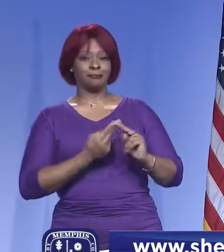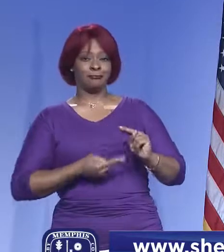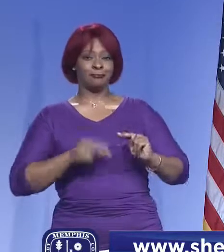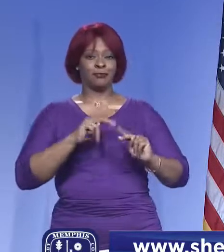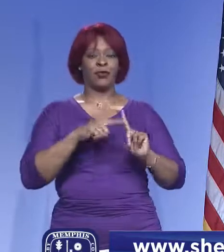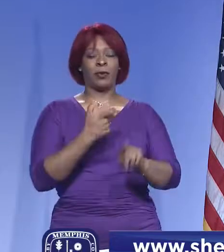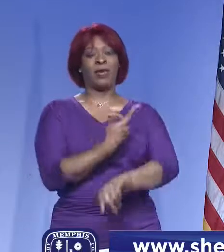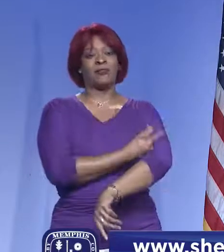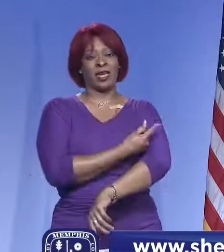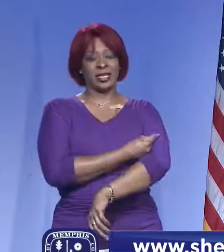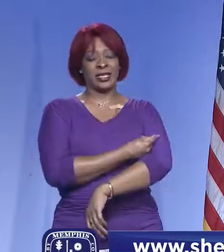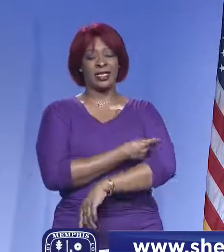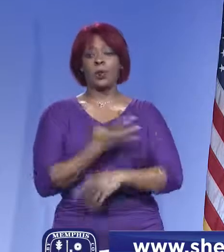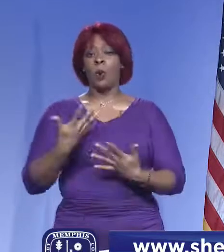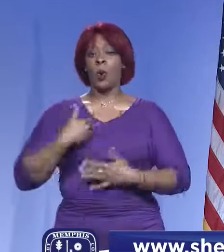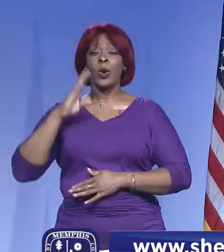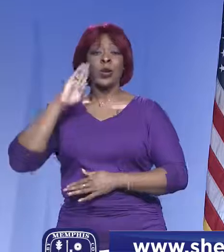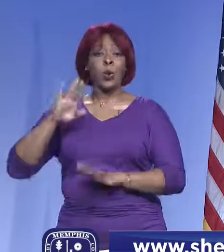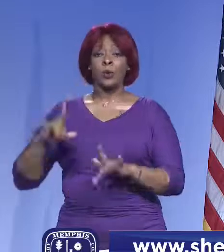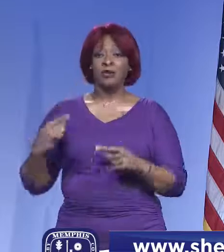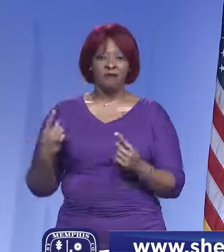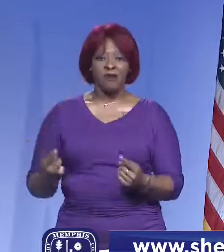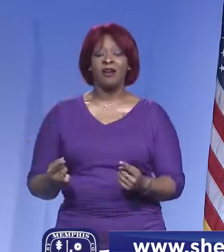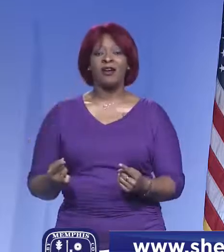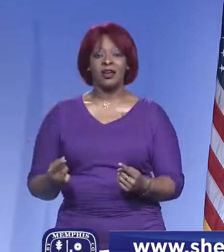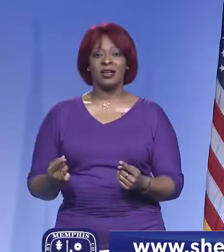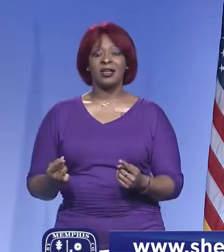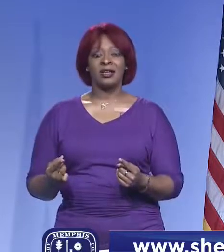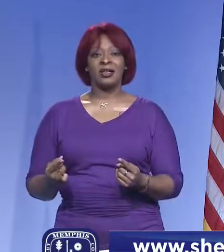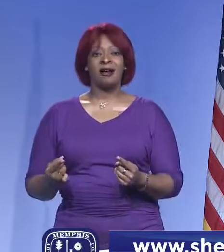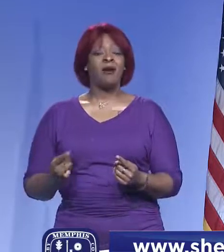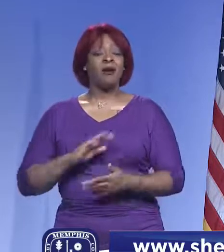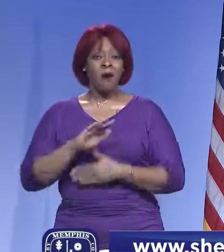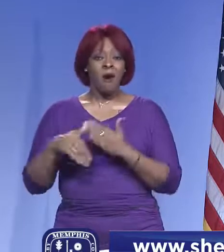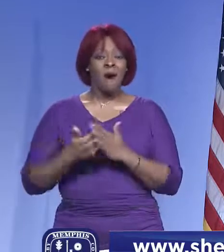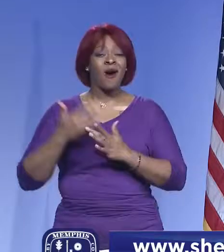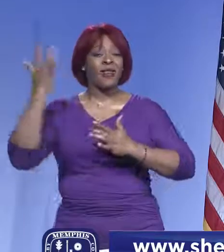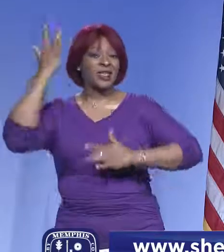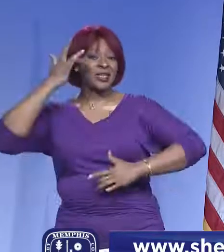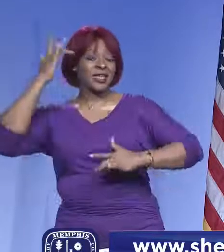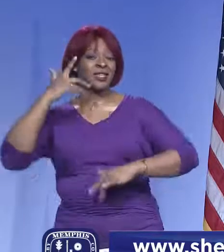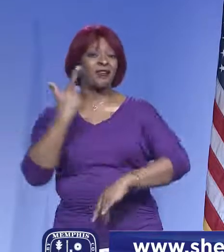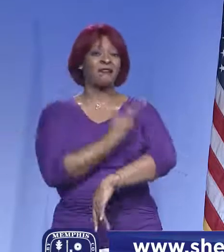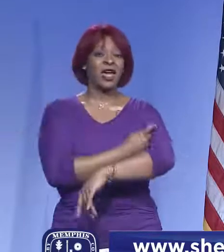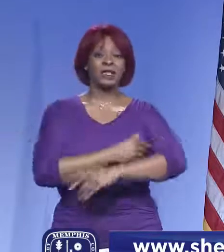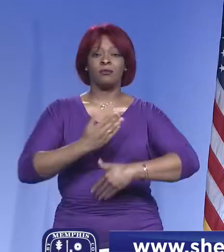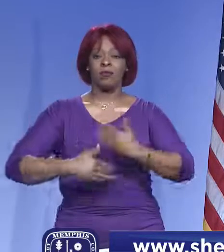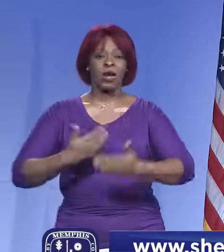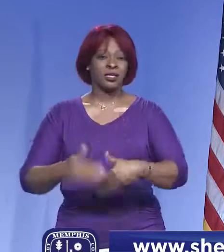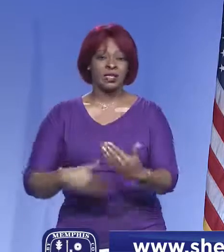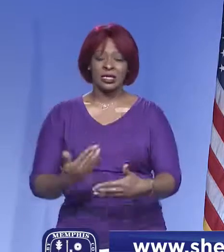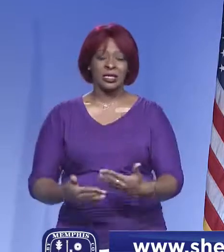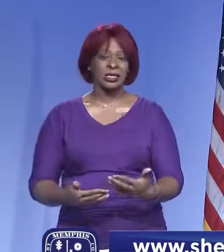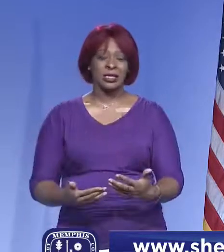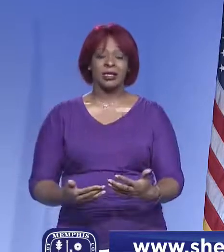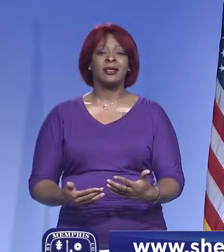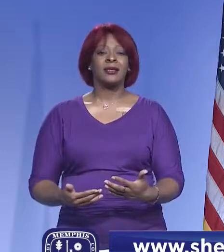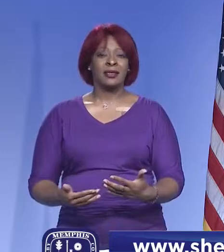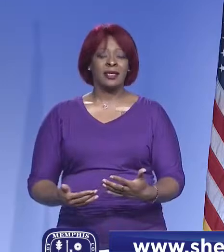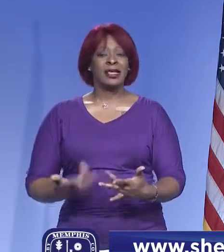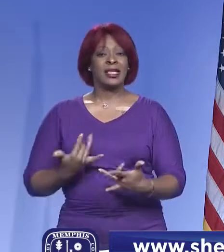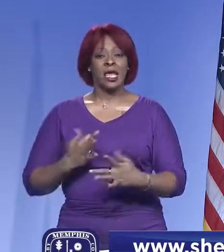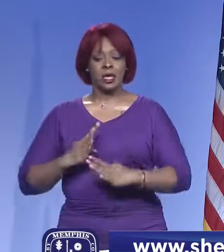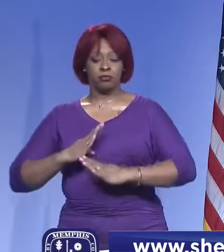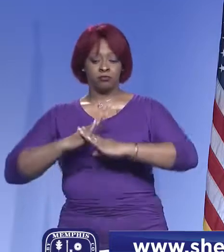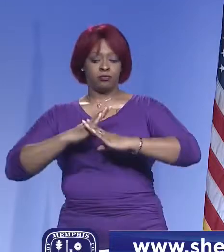immunity. What we know is that from all disease and vaccination processes, that the